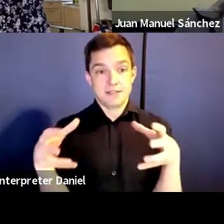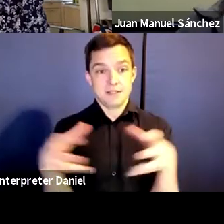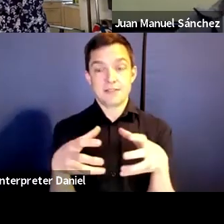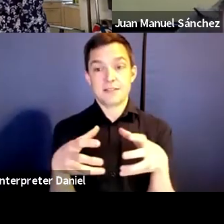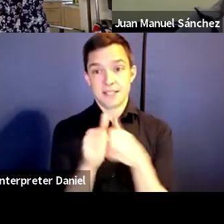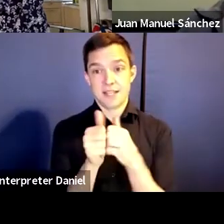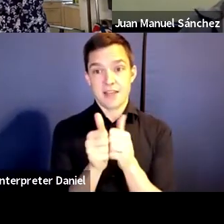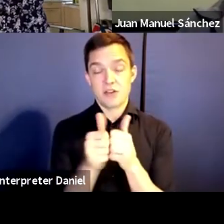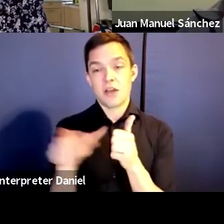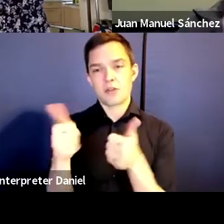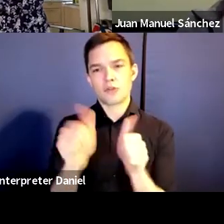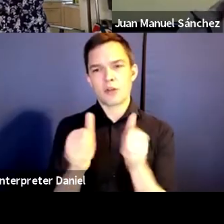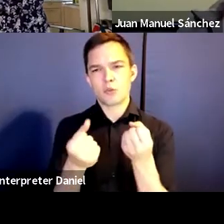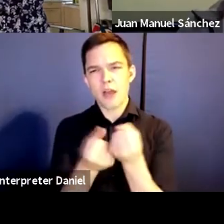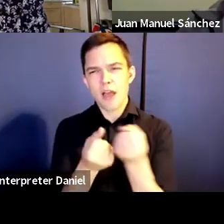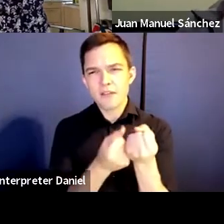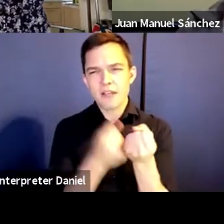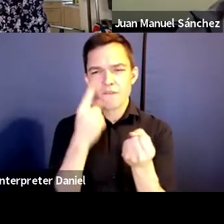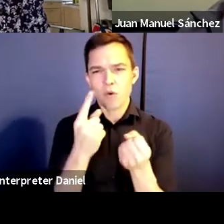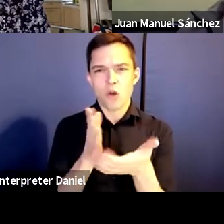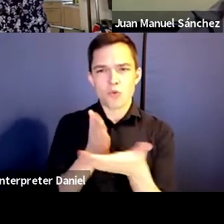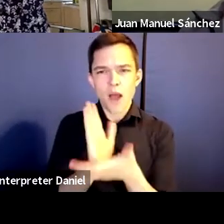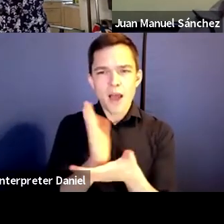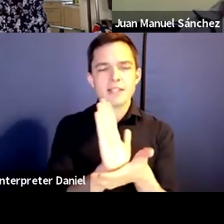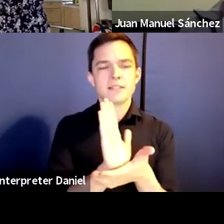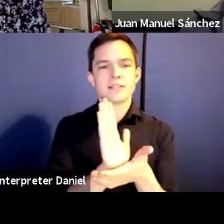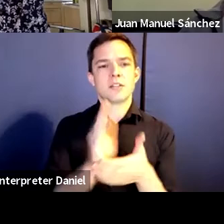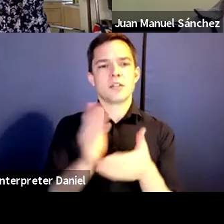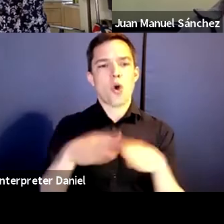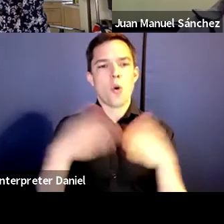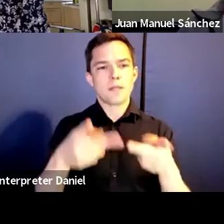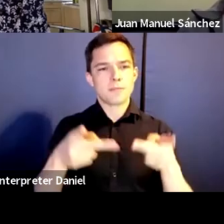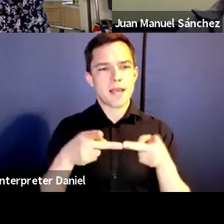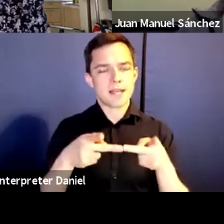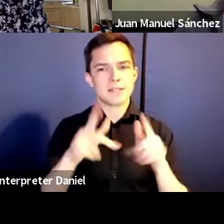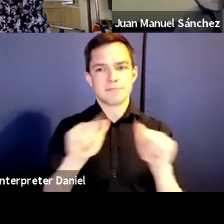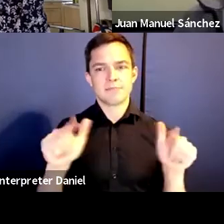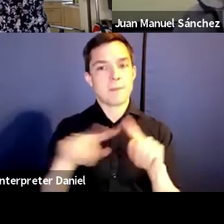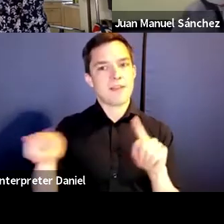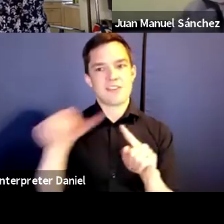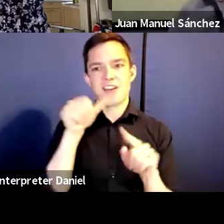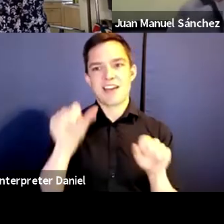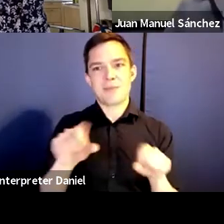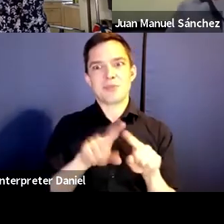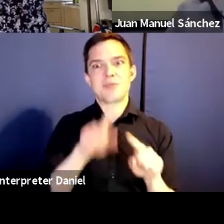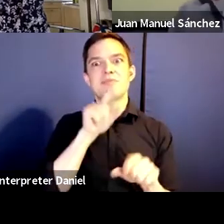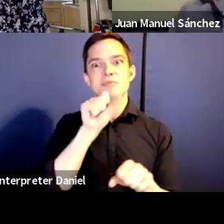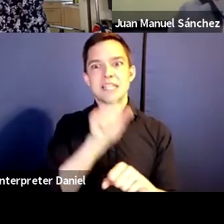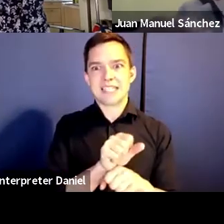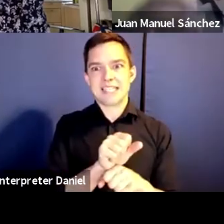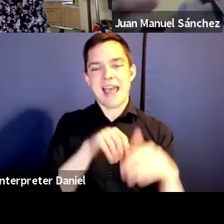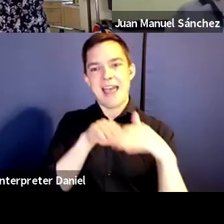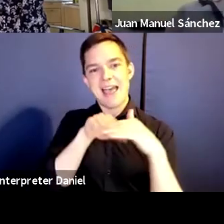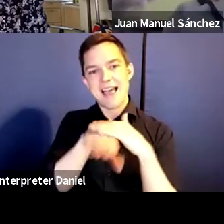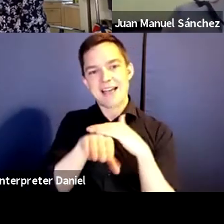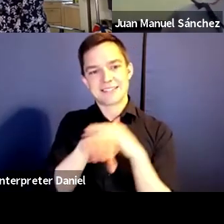are trying to advocate for the rights and for opening the spaces, but they are not able to really access